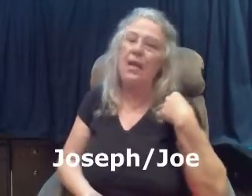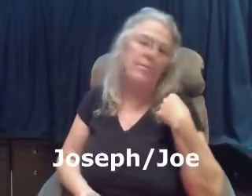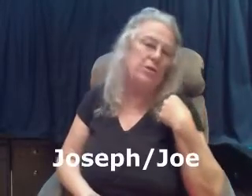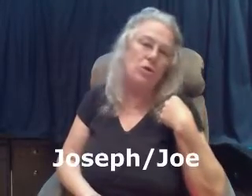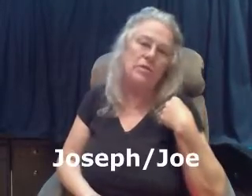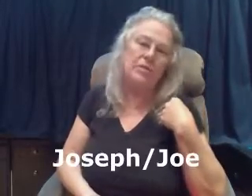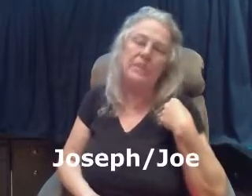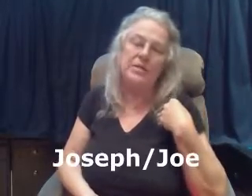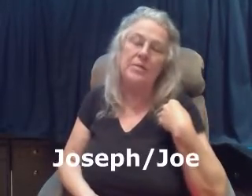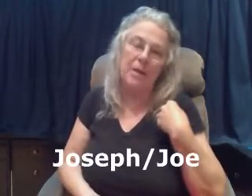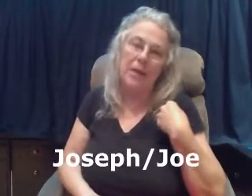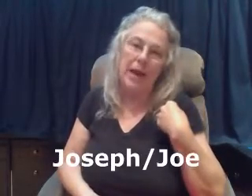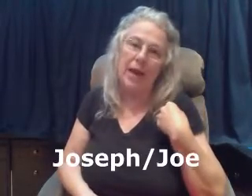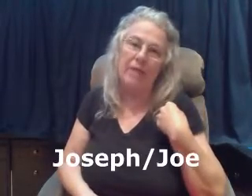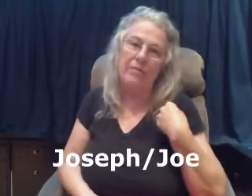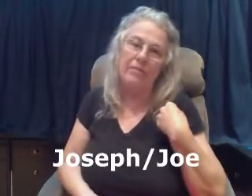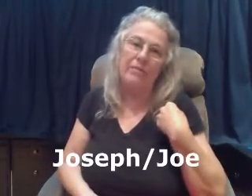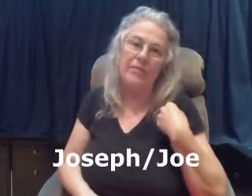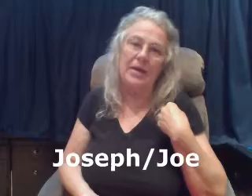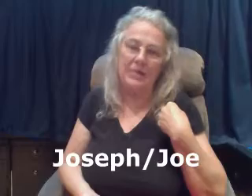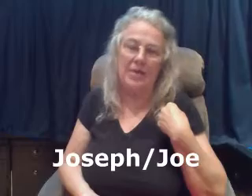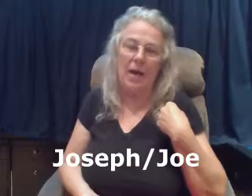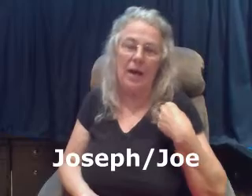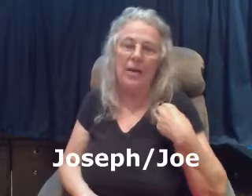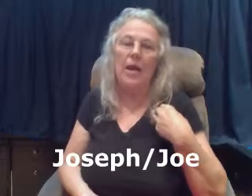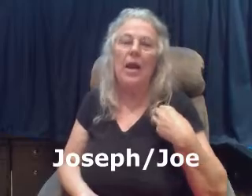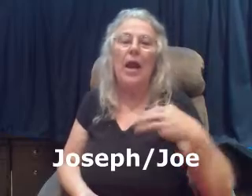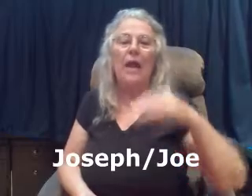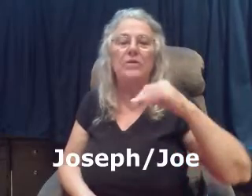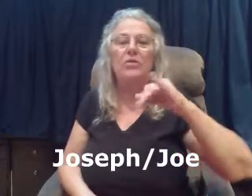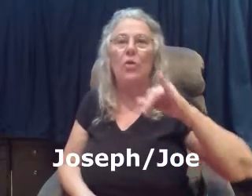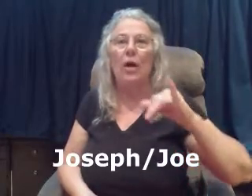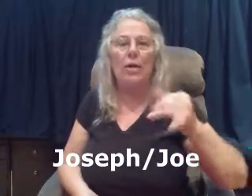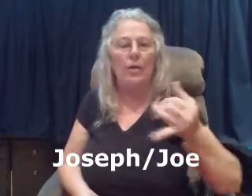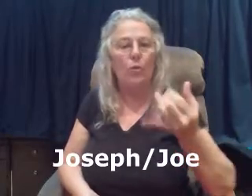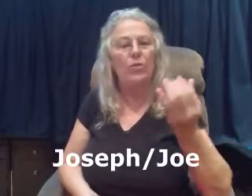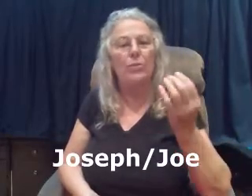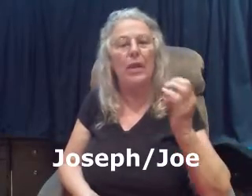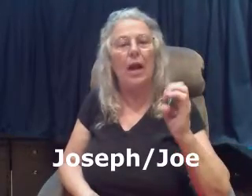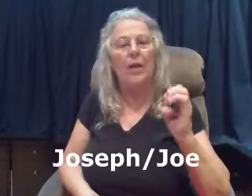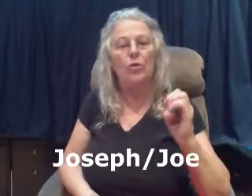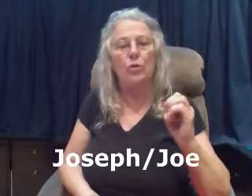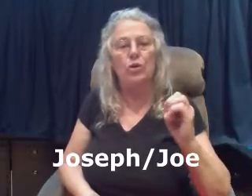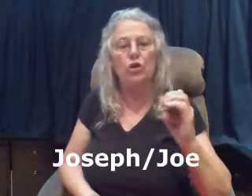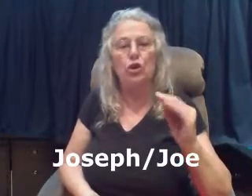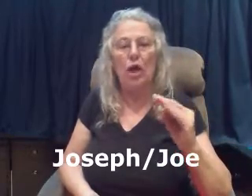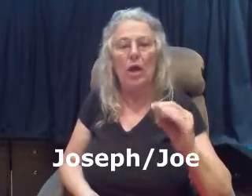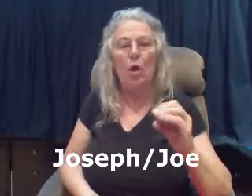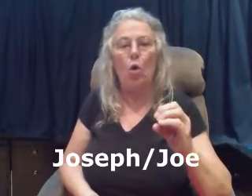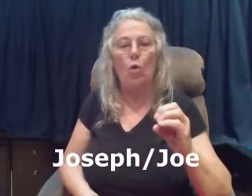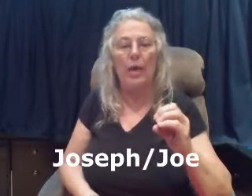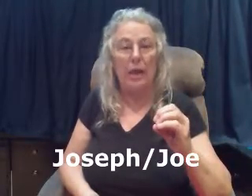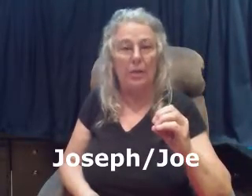But Joseph does not have a sign. And so with me, I do it J-O-E.